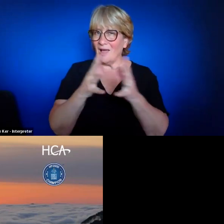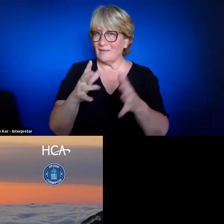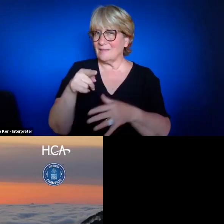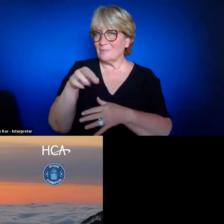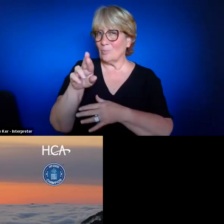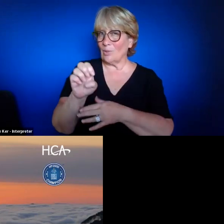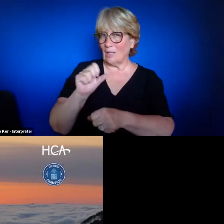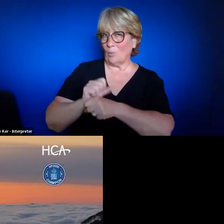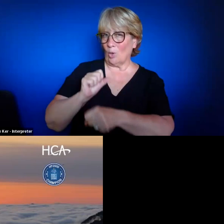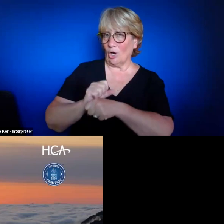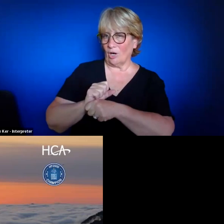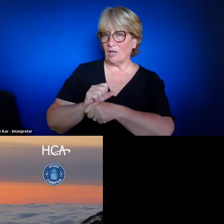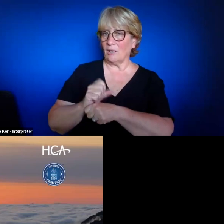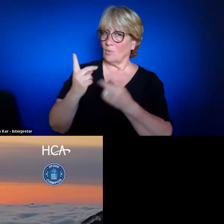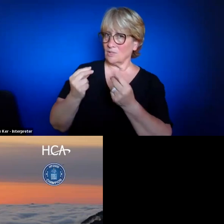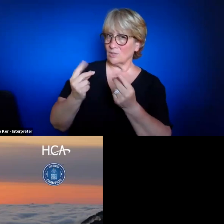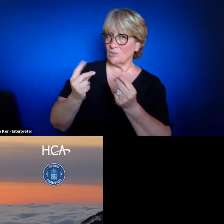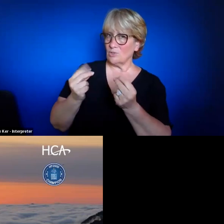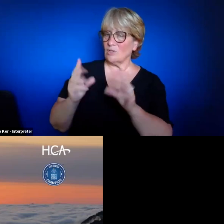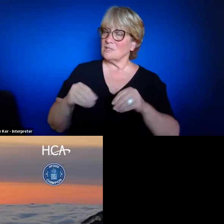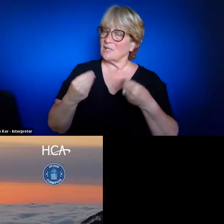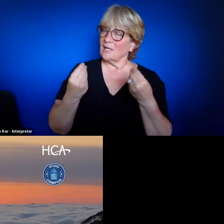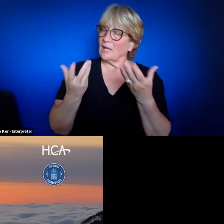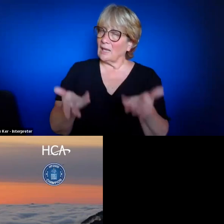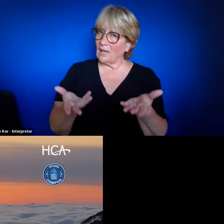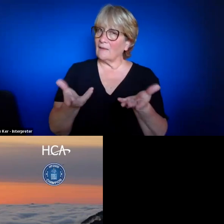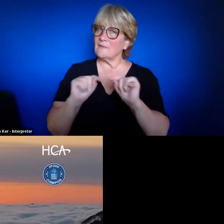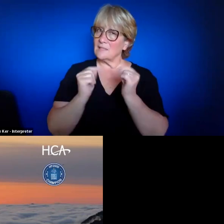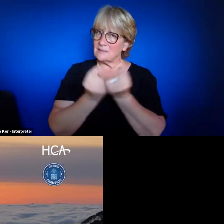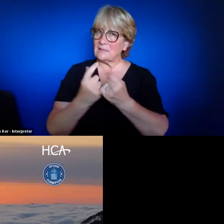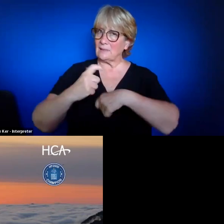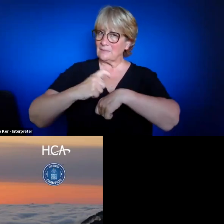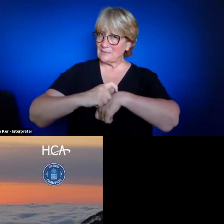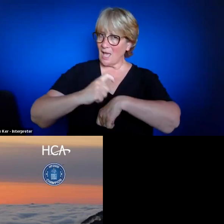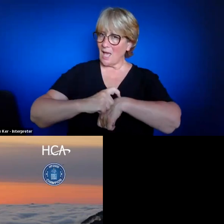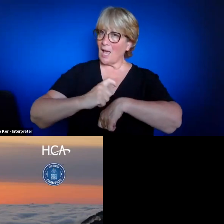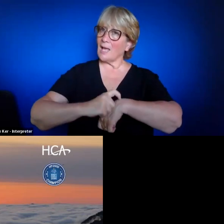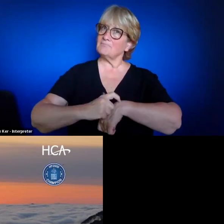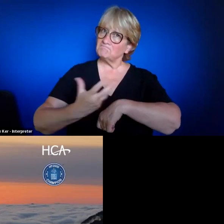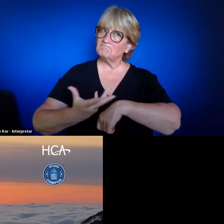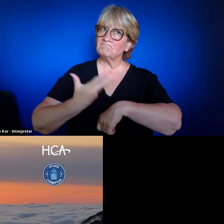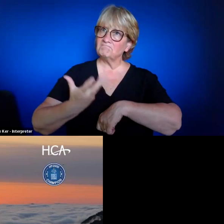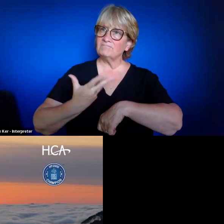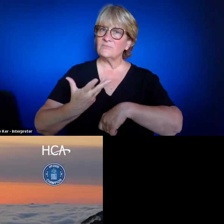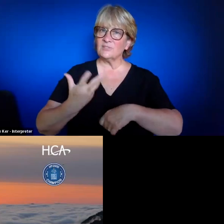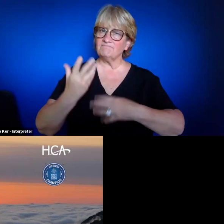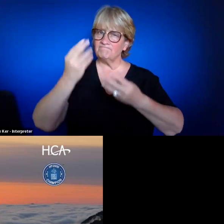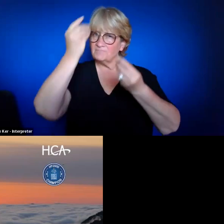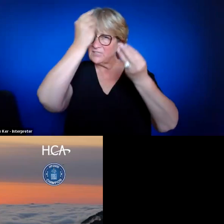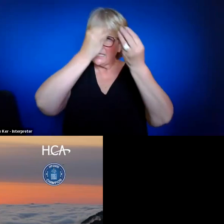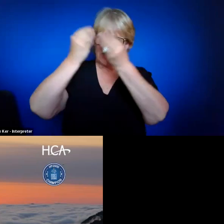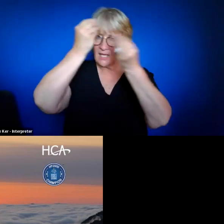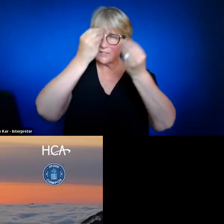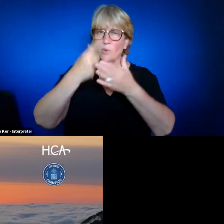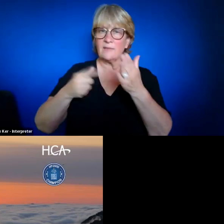pre-work, and what it's going to do is really give the team time to digest a lot of what they heard